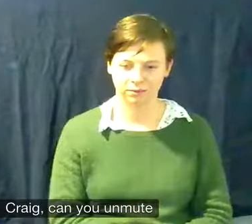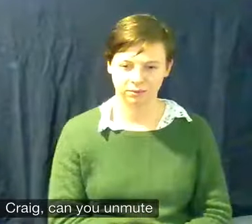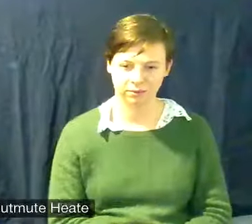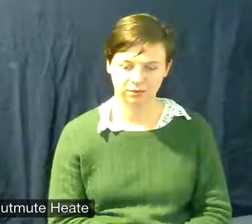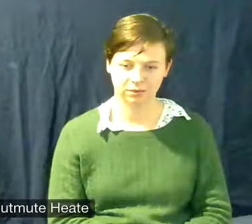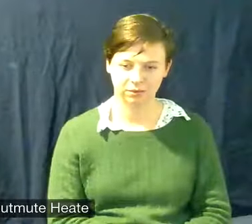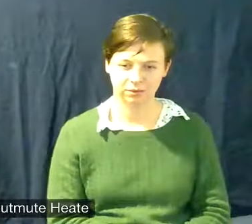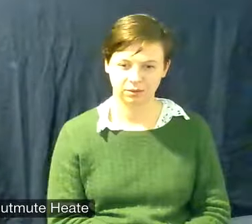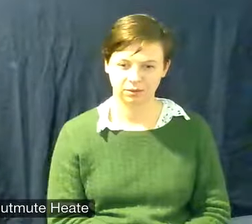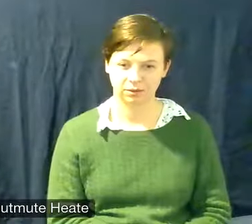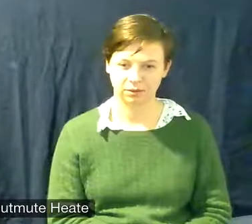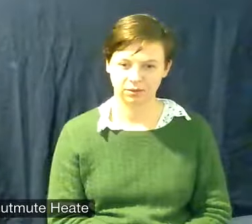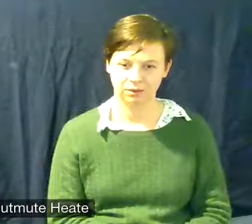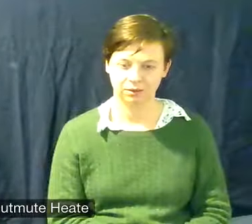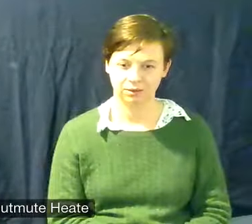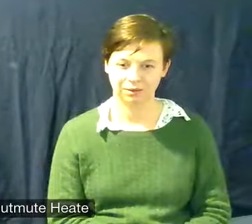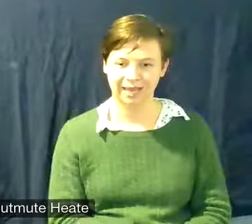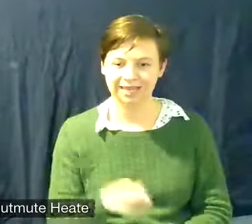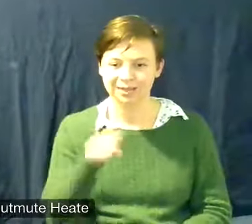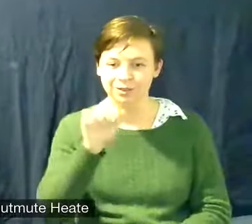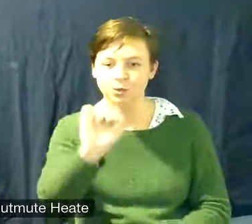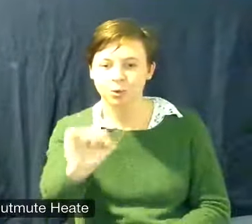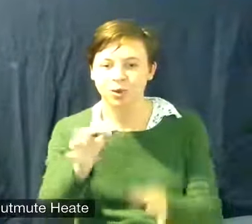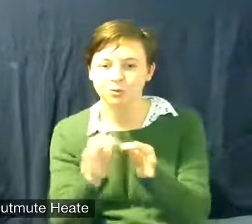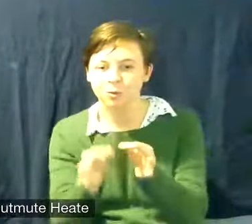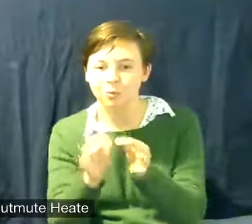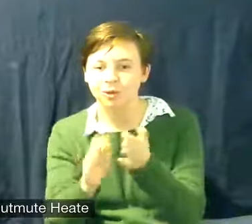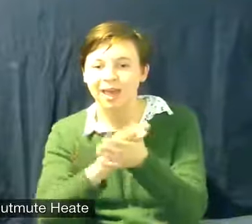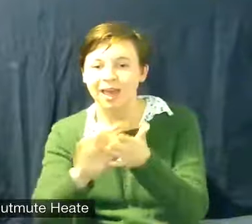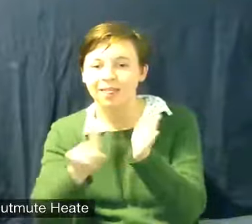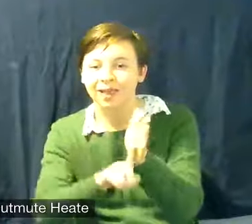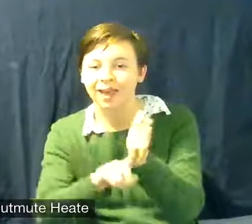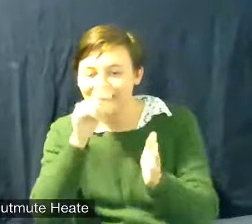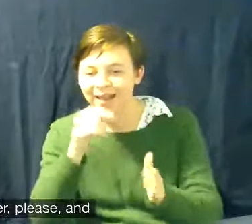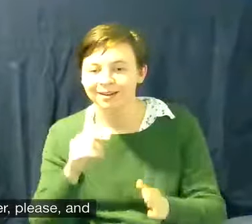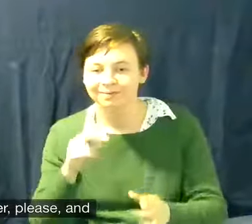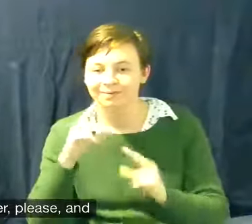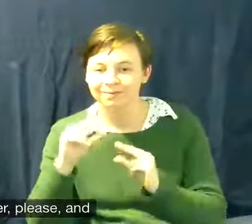And if Heather's interpreter voices.